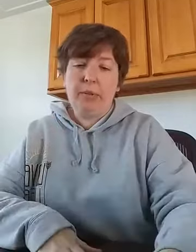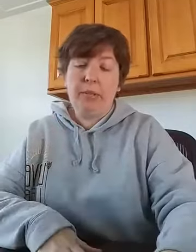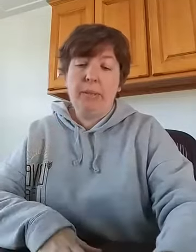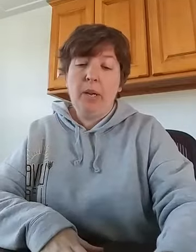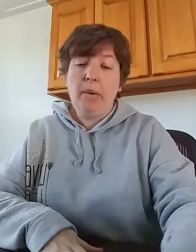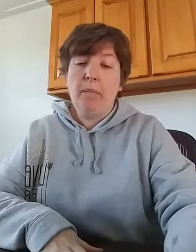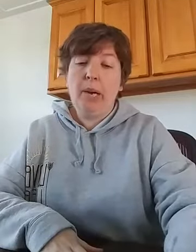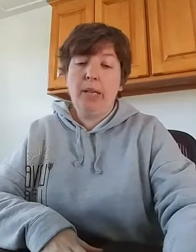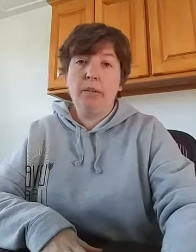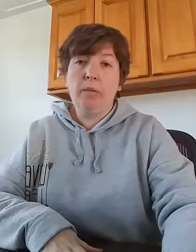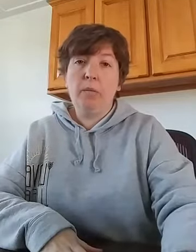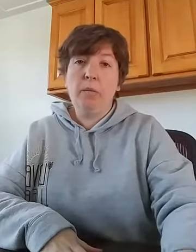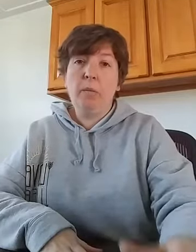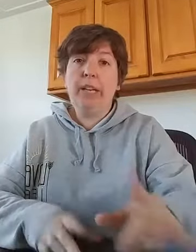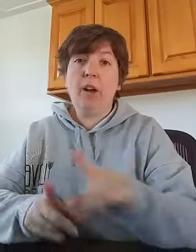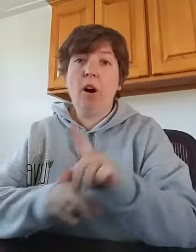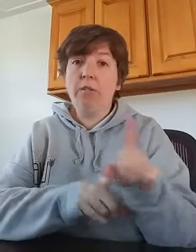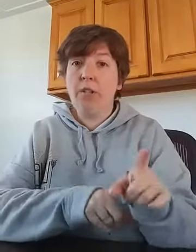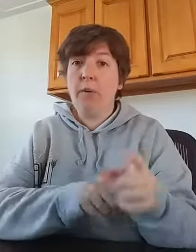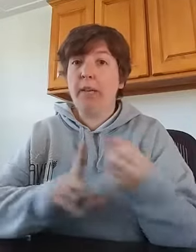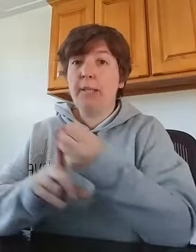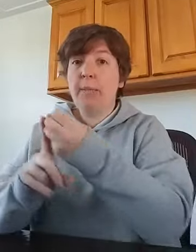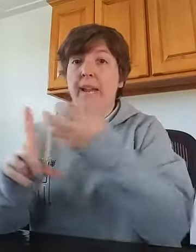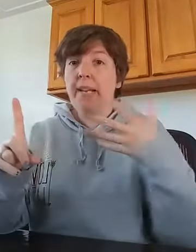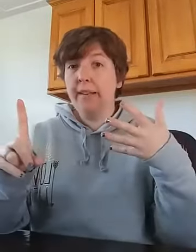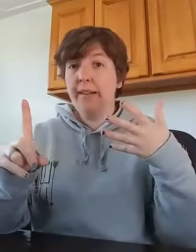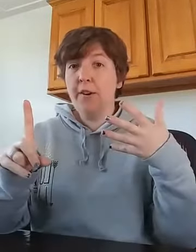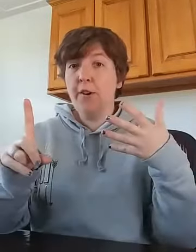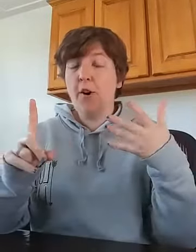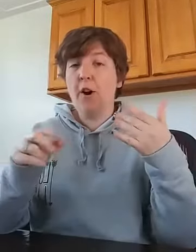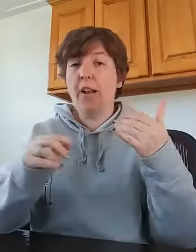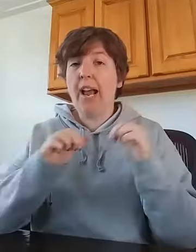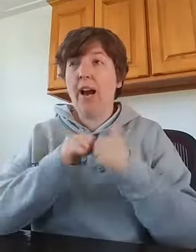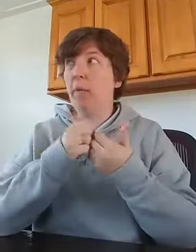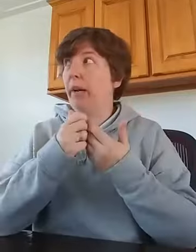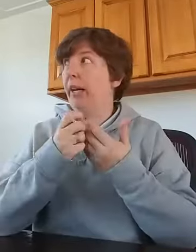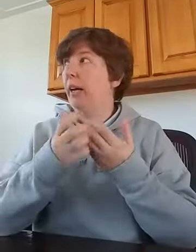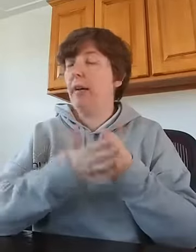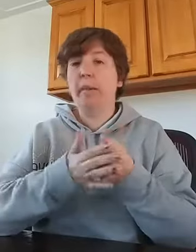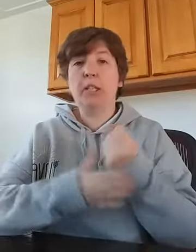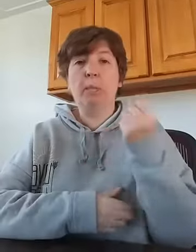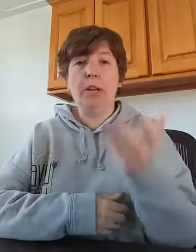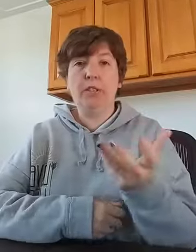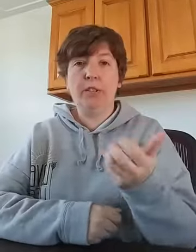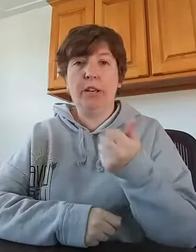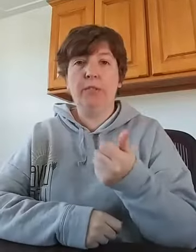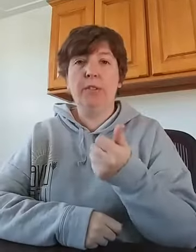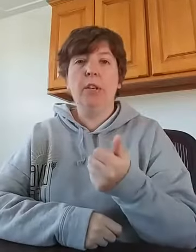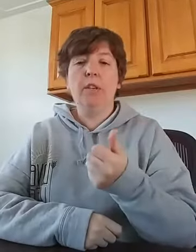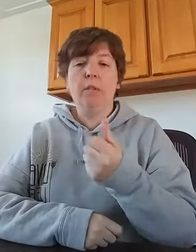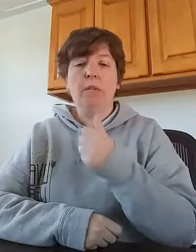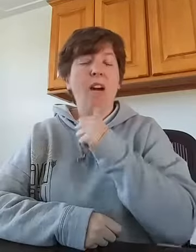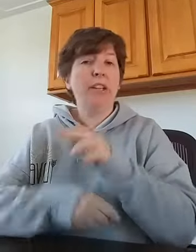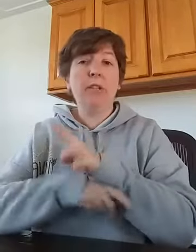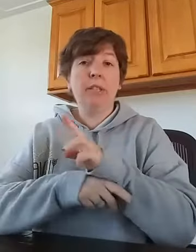them. But we can also expand on how we express ourselves, not using